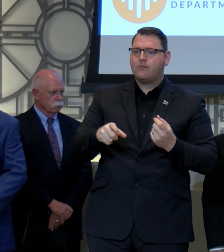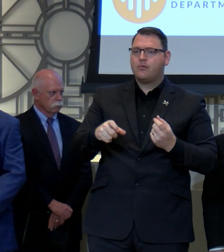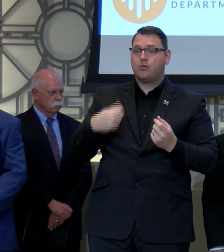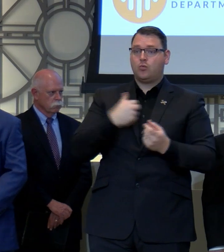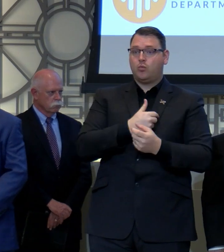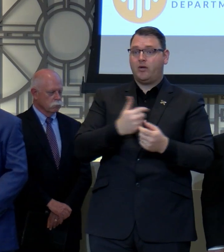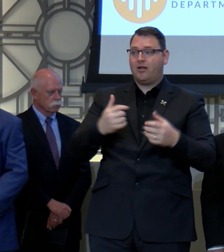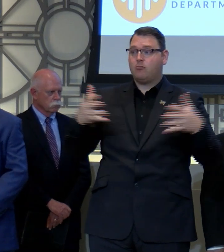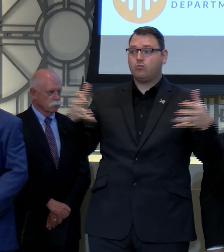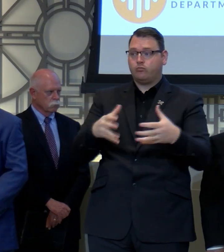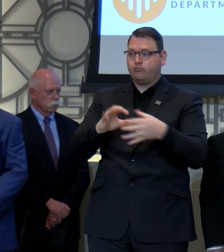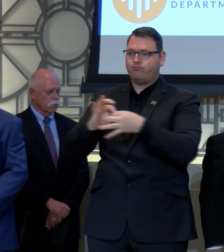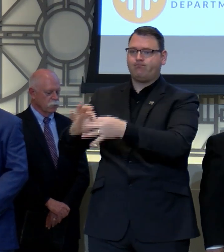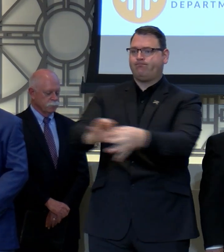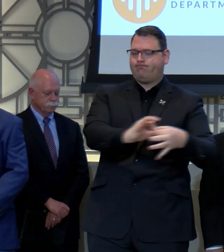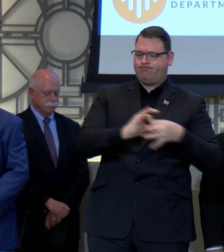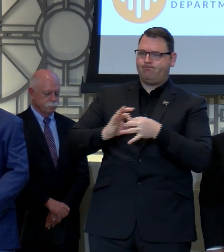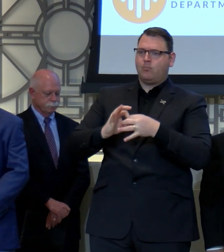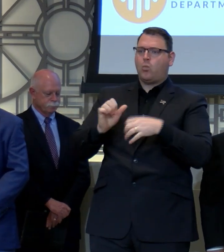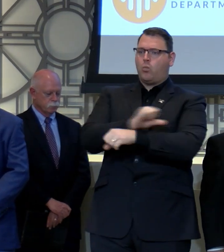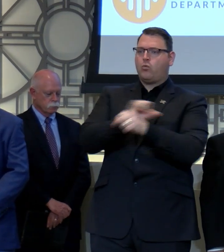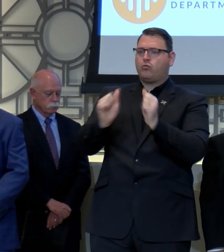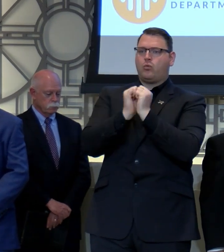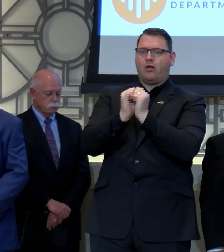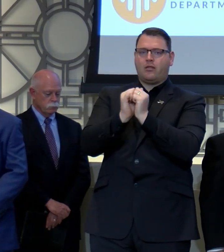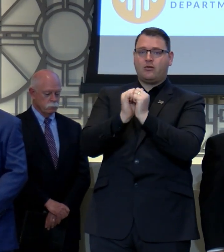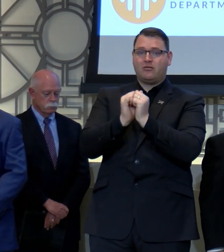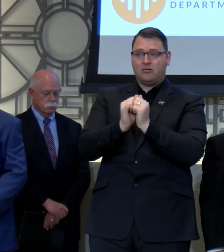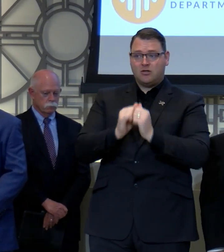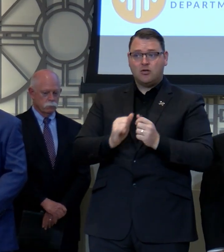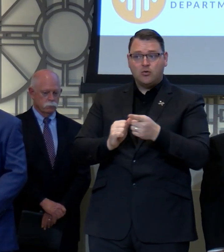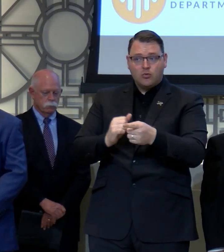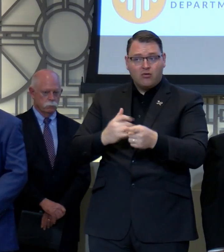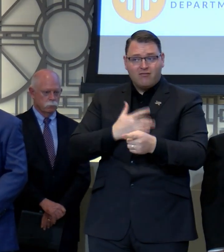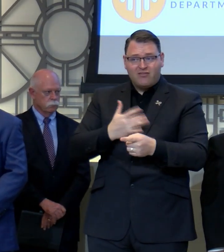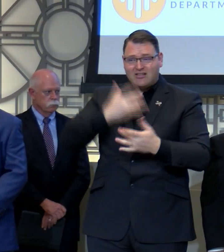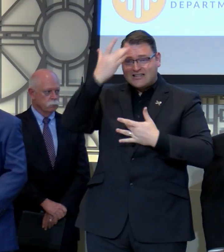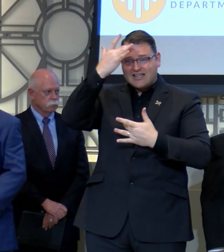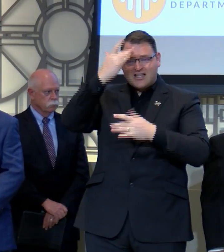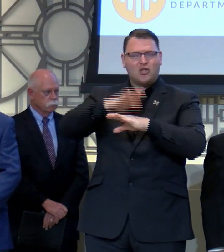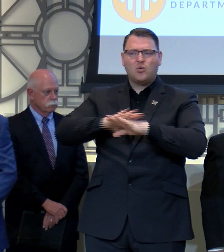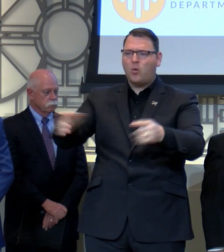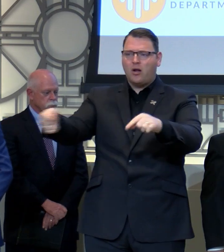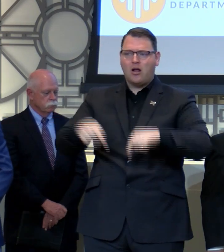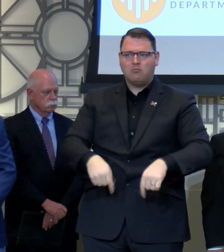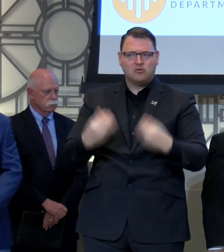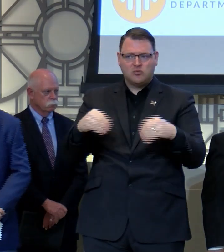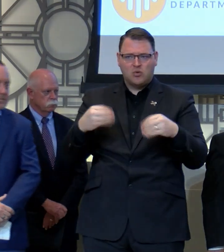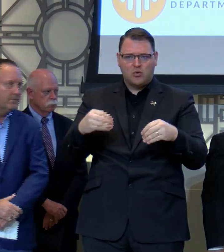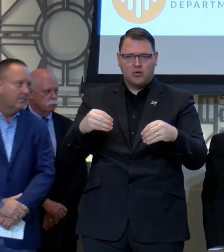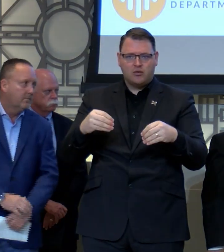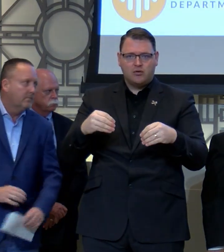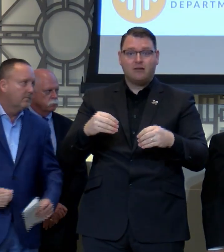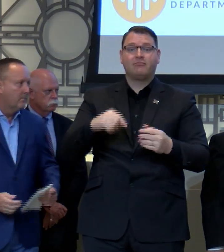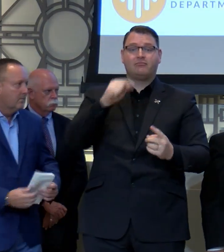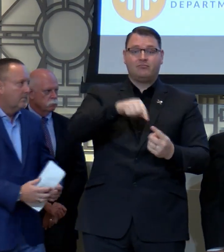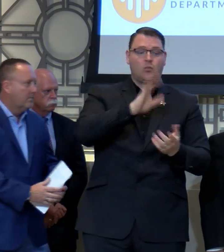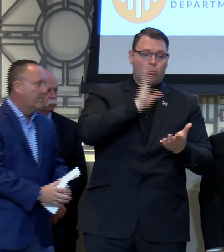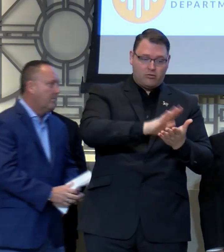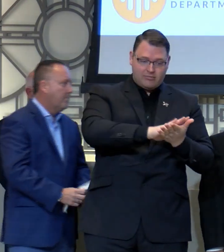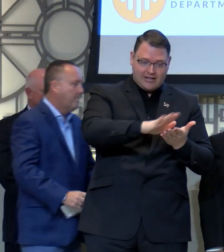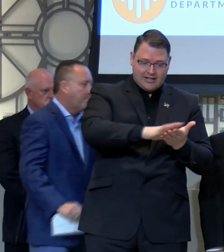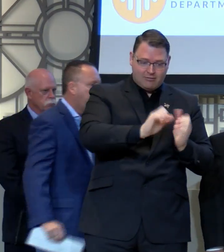sanitation, making sure if you don't feel good, don't come to the store, and looking out for each other. Thanks, Mayor. Thanks.